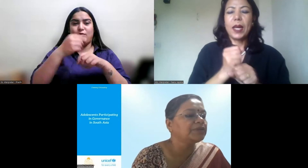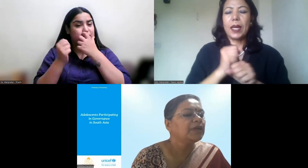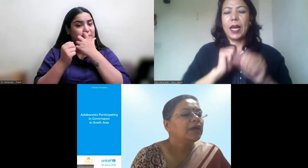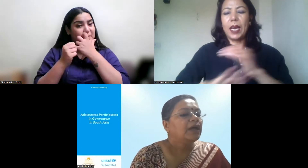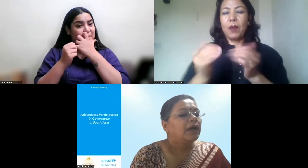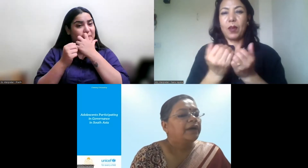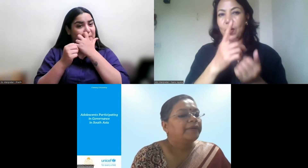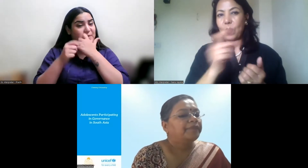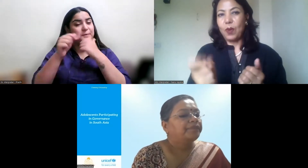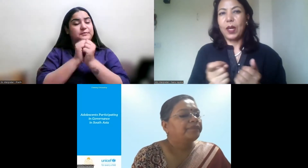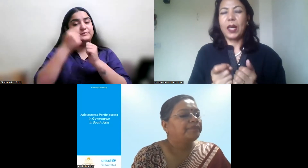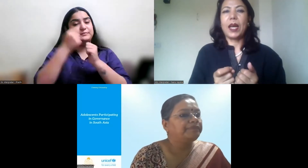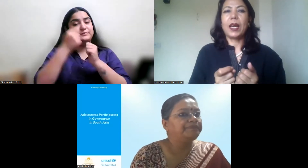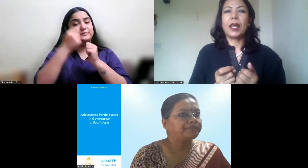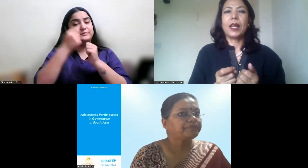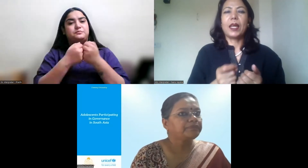participation.